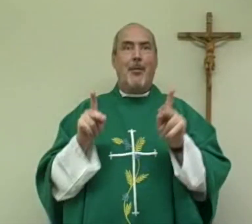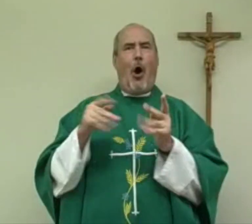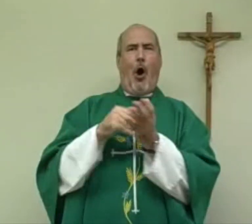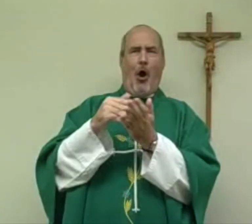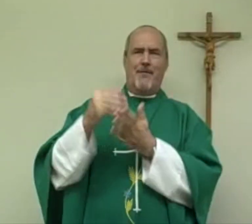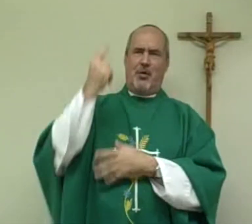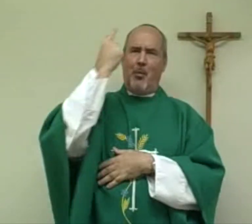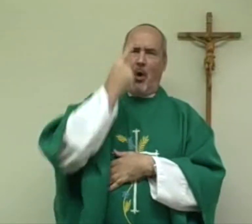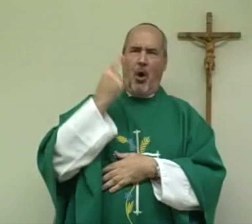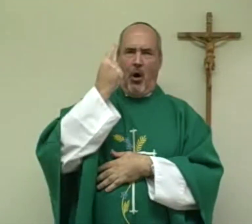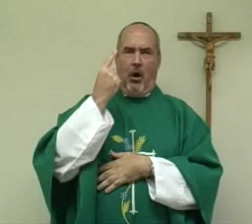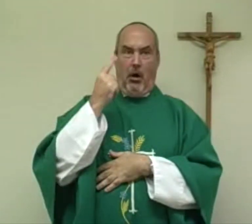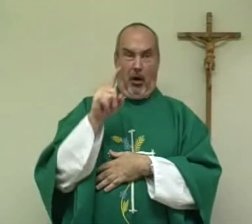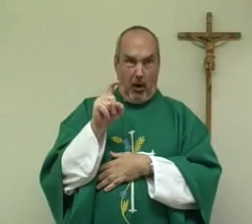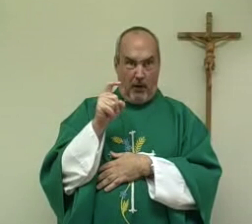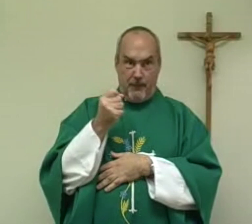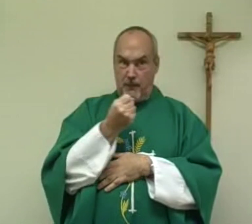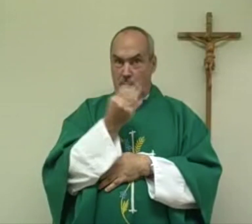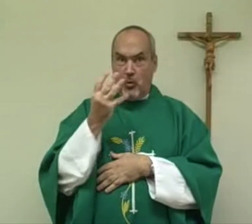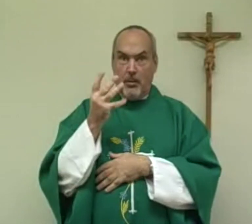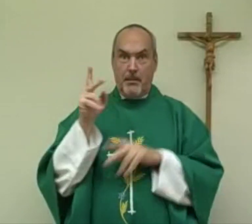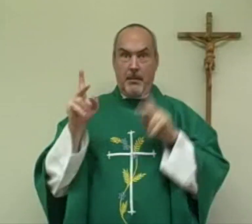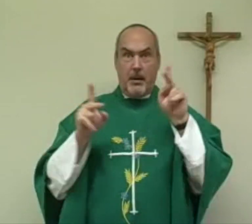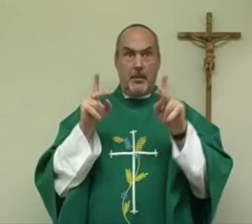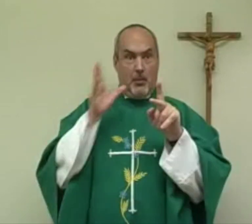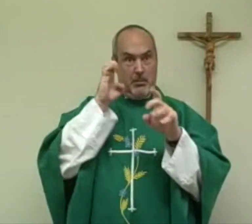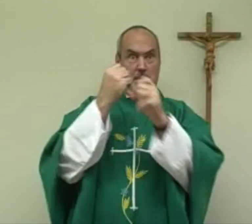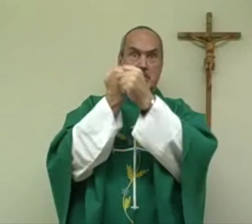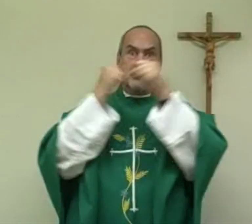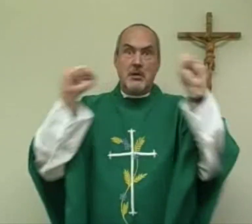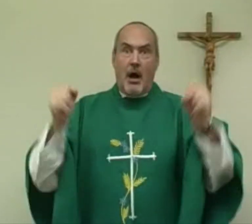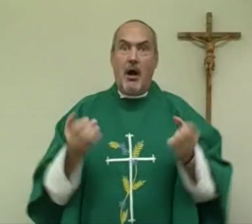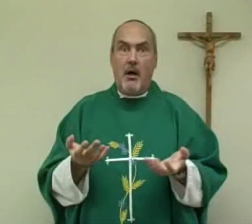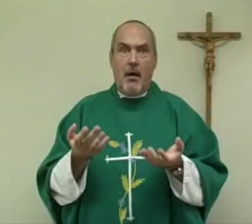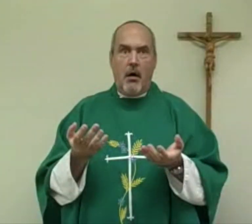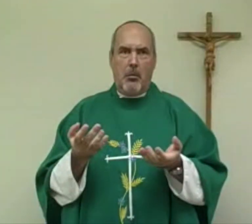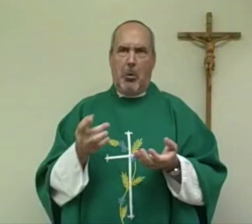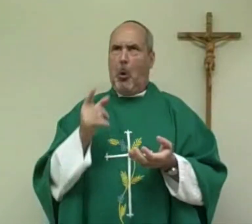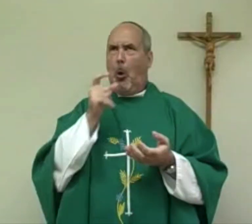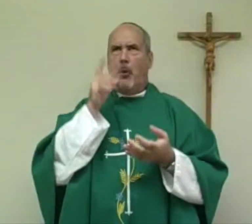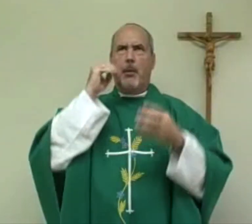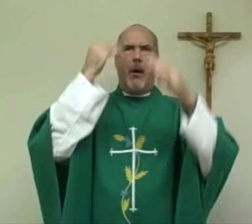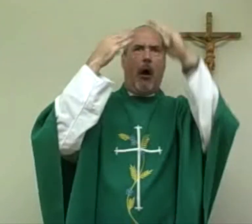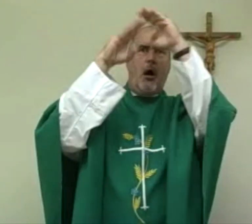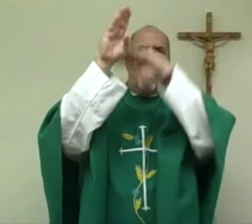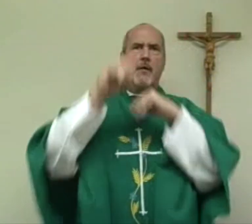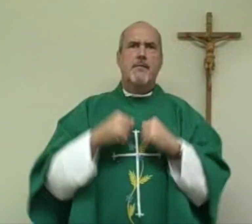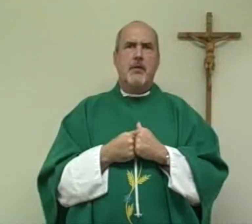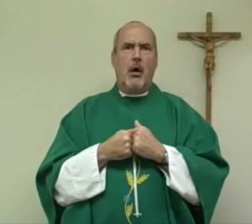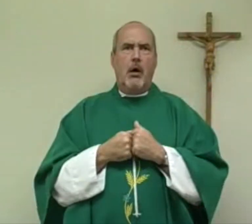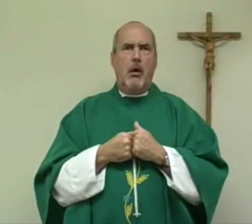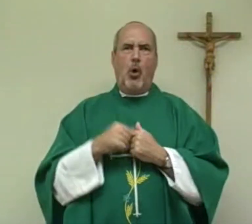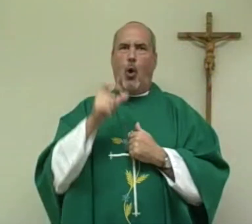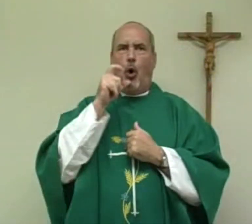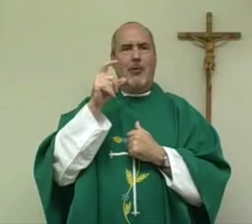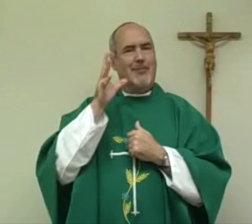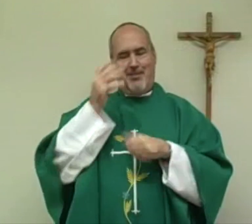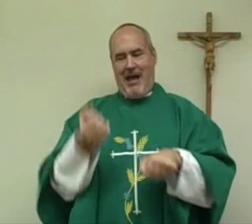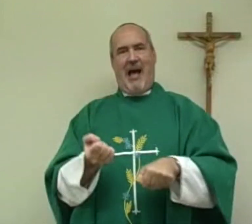the beginning of Christianity, people have often wondered, will only some people be saved and allowed to go